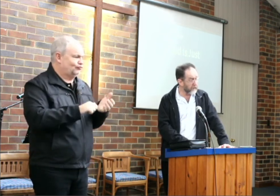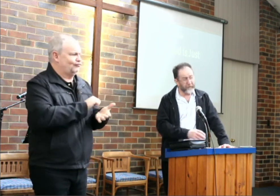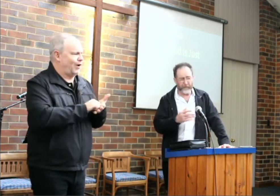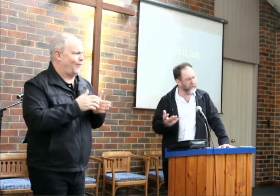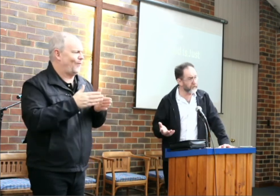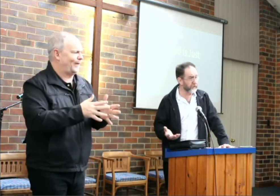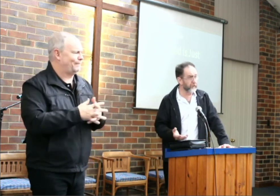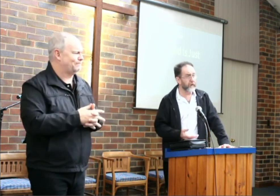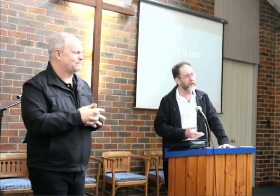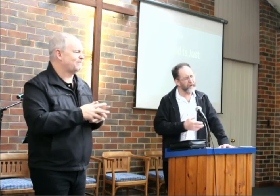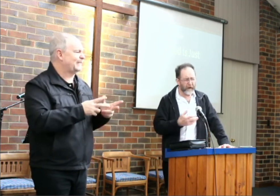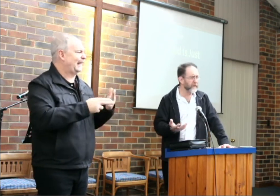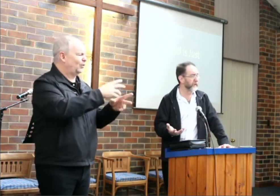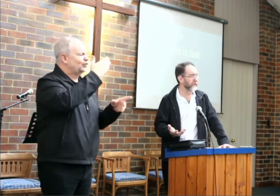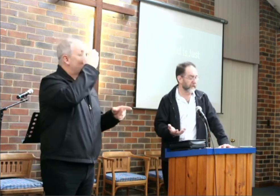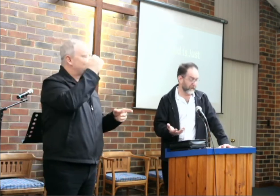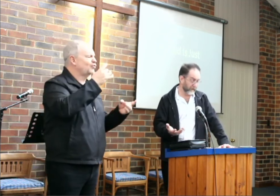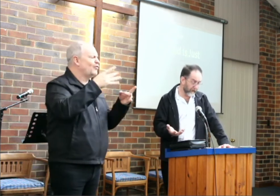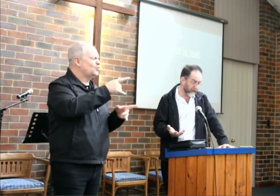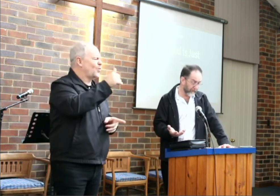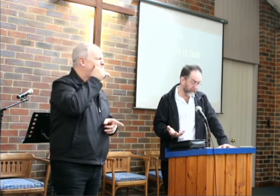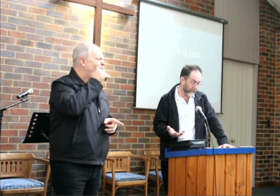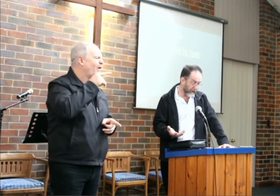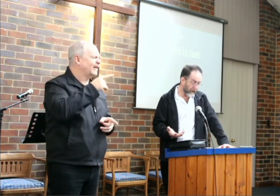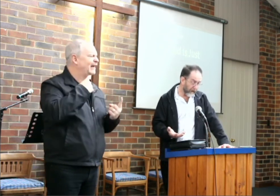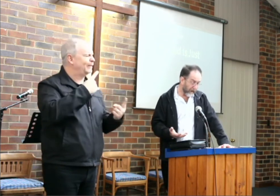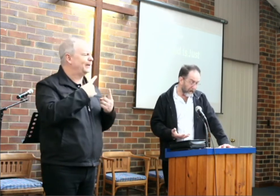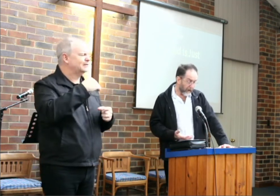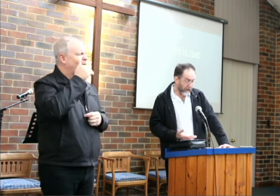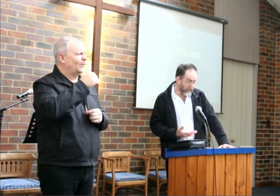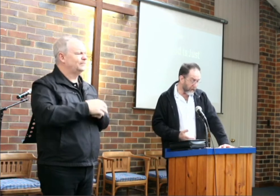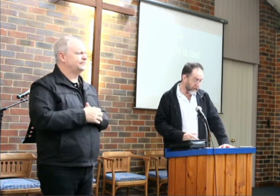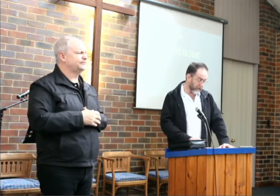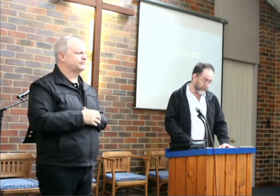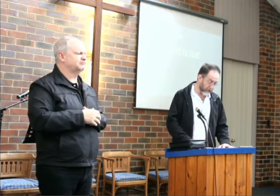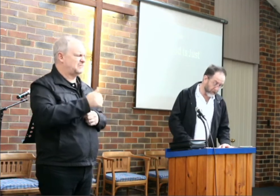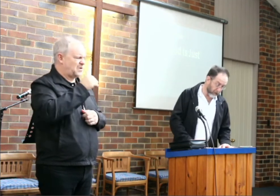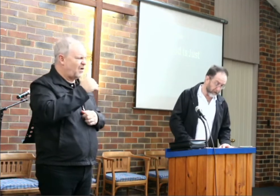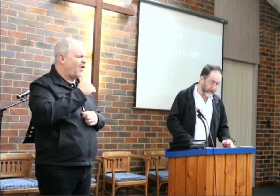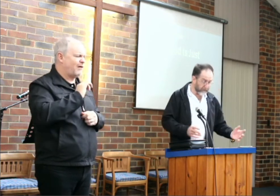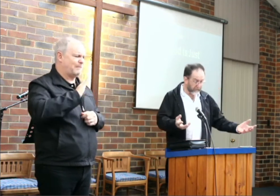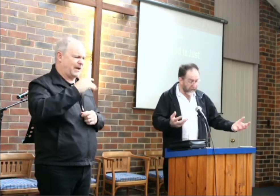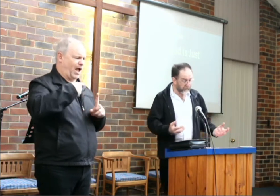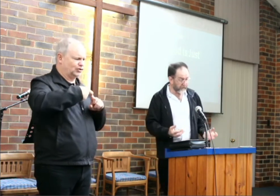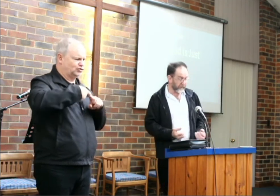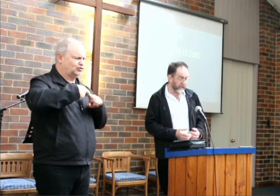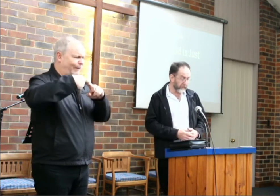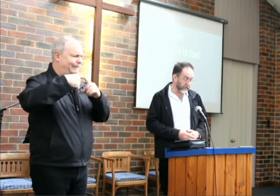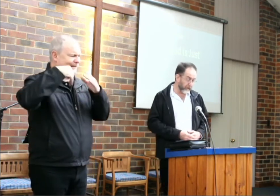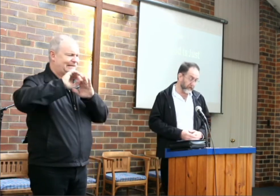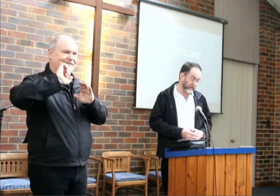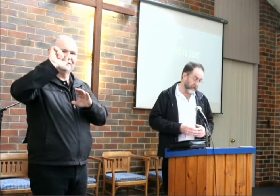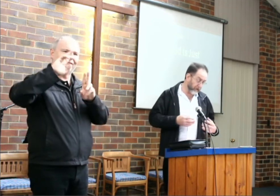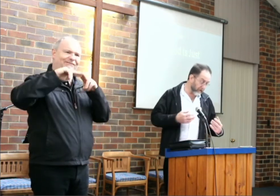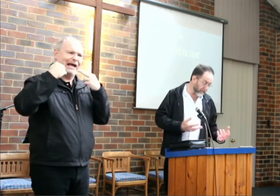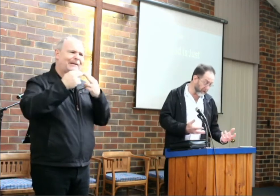And if you're a Christian already, you know this, okay? You know that you've been adopted into his family as sons and